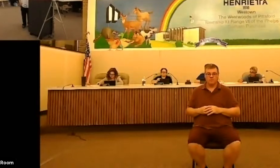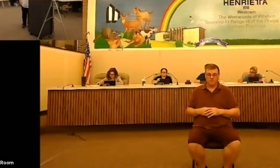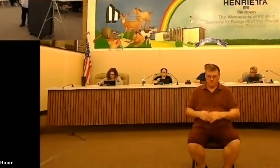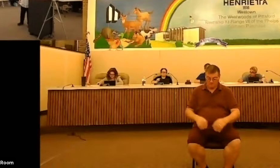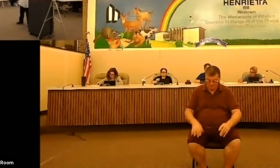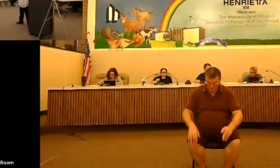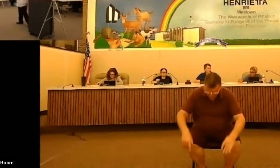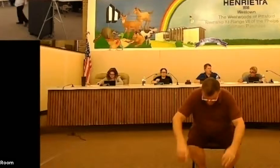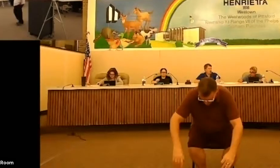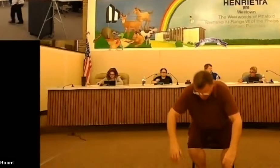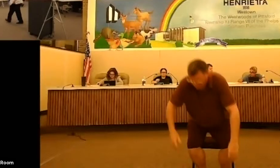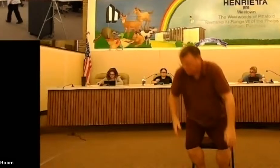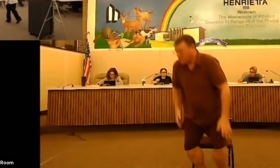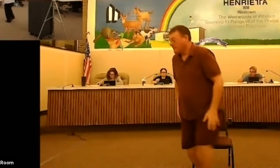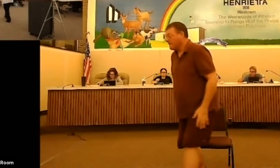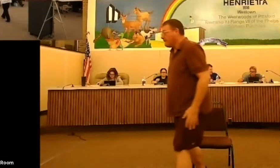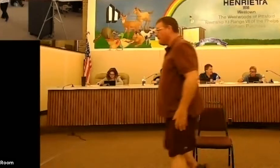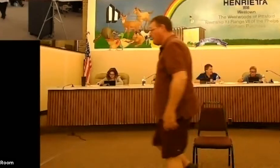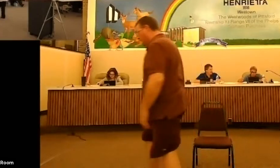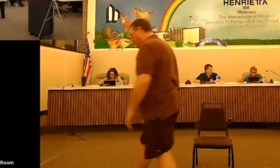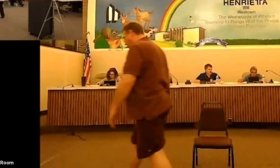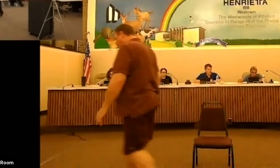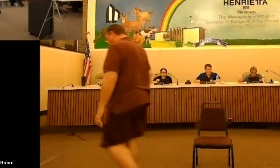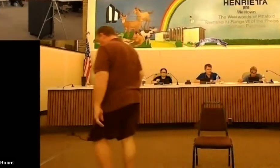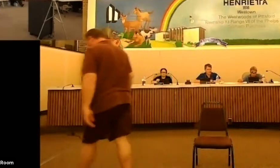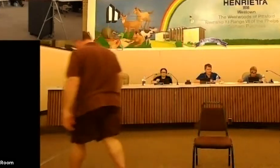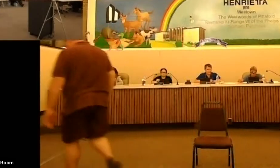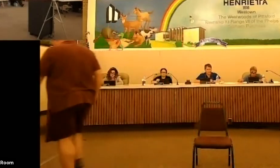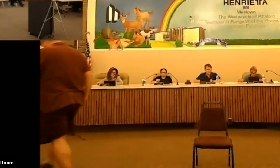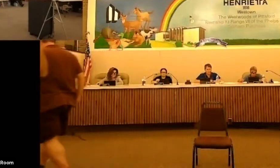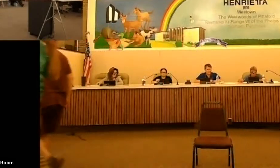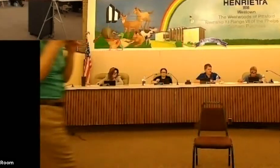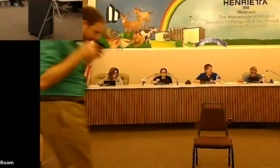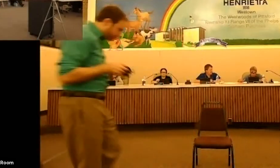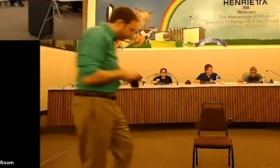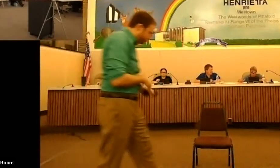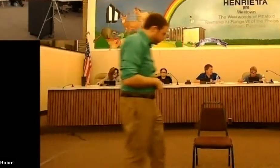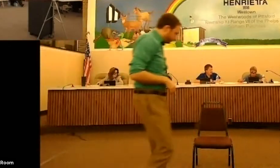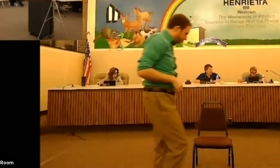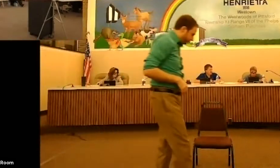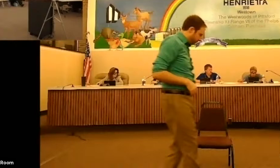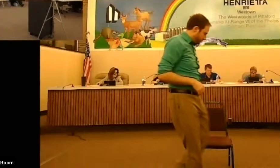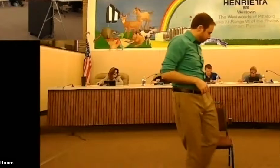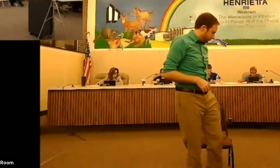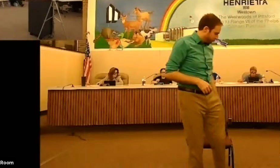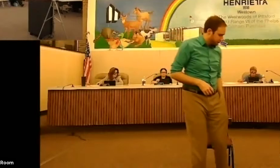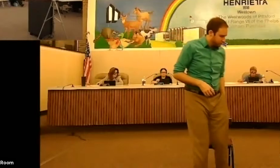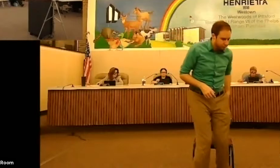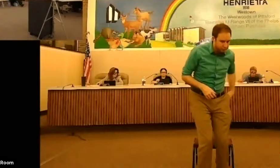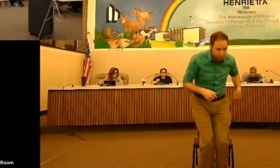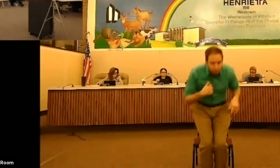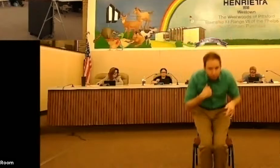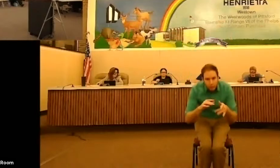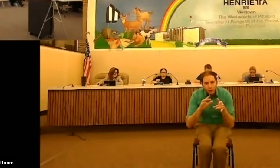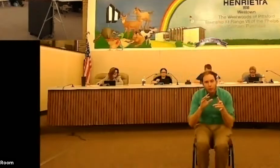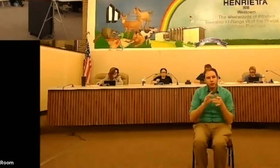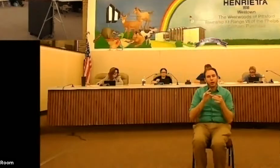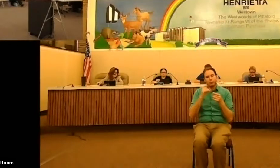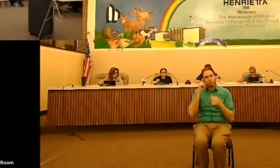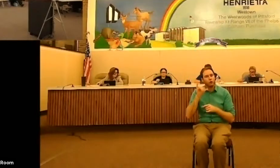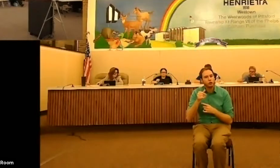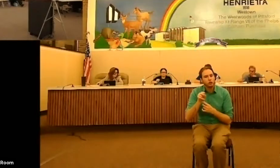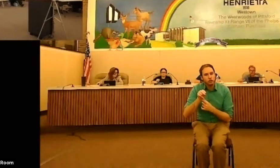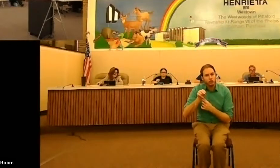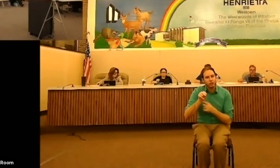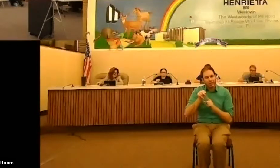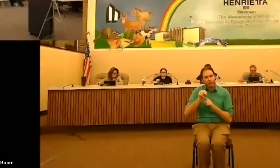thank you. I had one other question for Jean, or at least a comment. She mentioned about only having 2 ways to